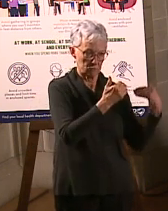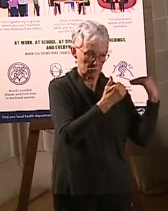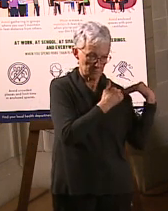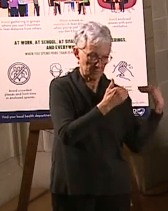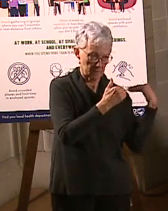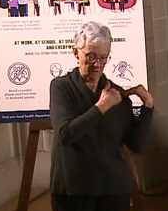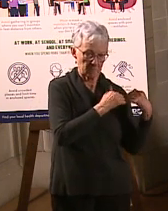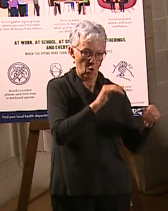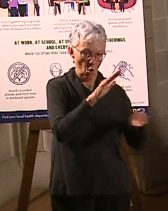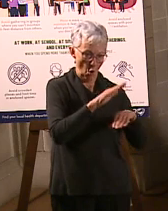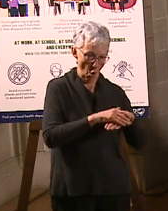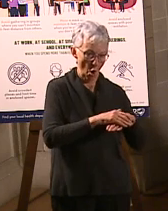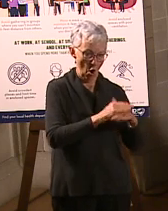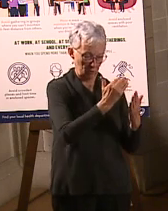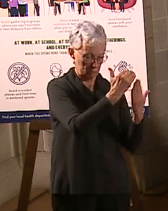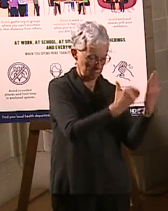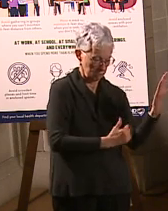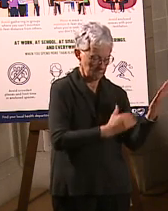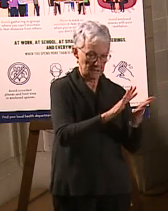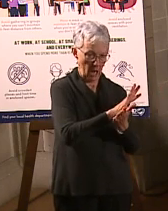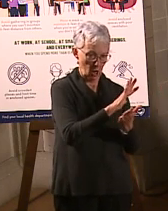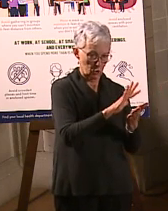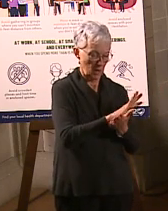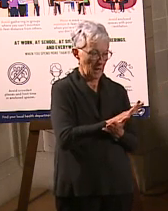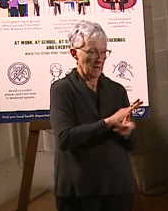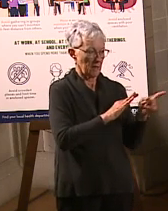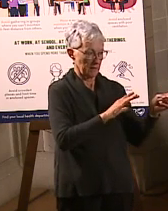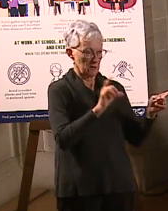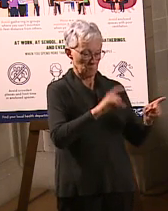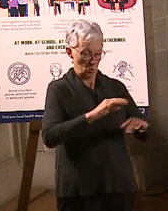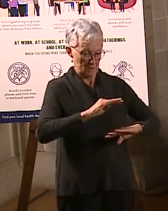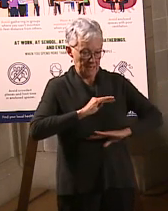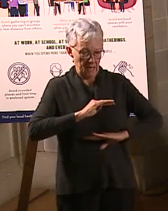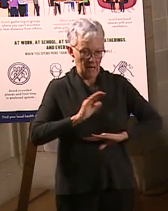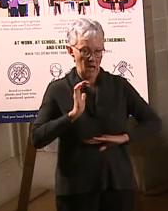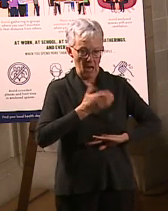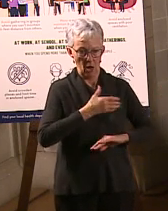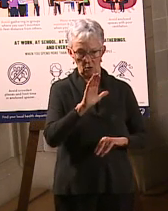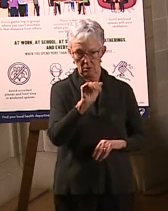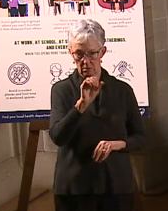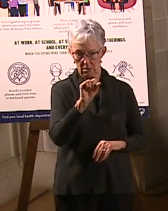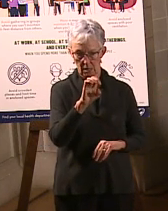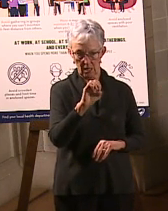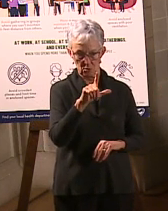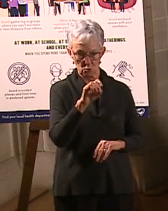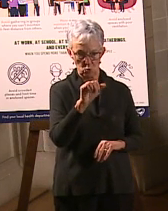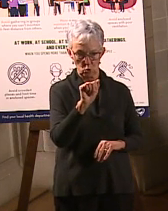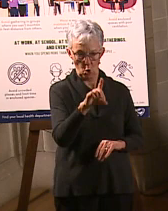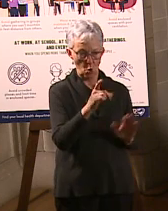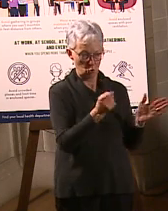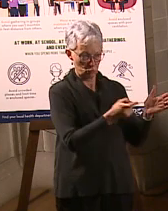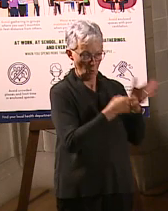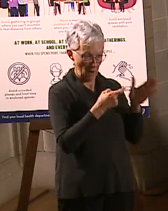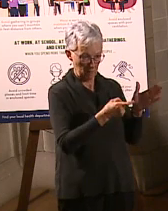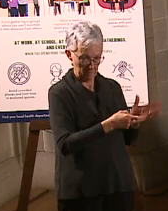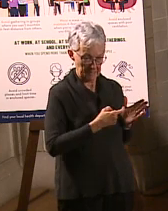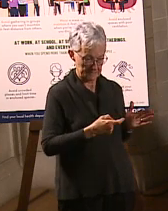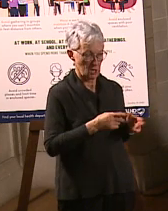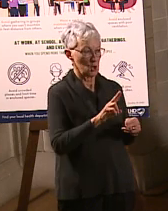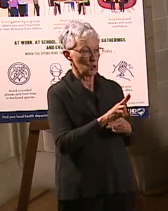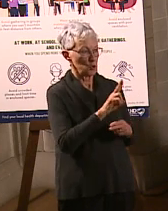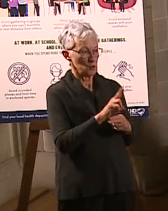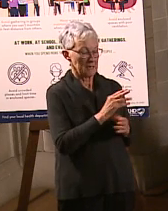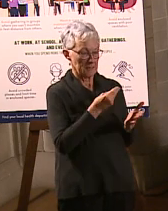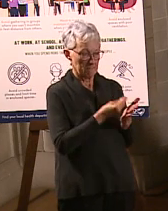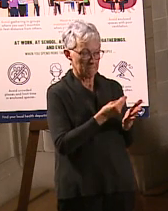the caseload standards, and they're going to be able to take care of kids, and they're going to do it within the budget parameters that we've set. So again, I think we've got a